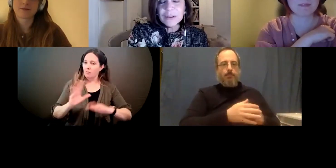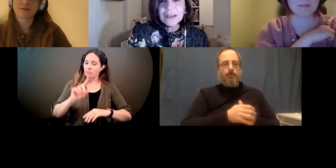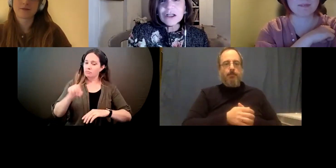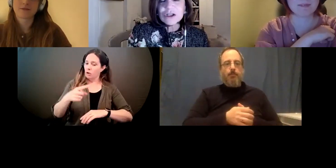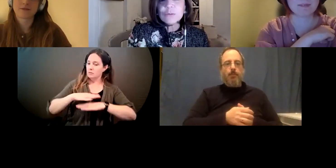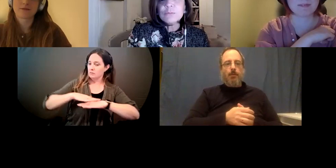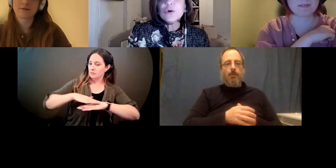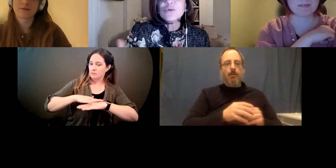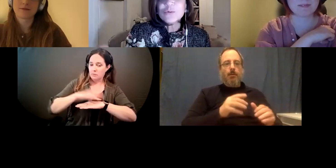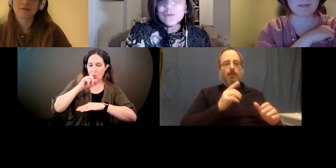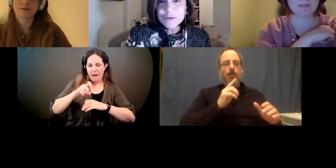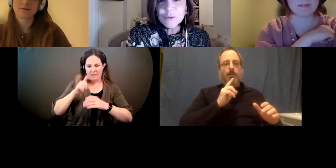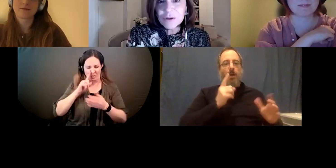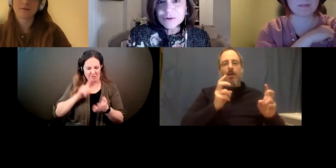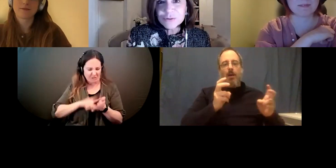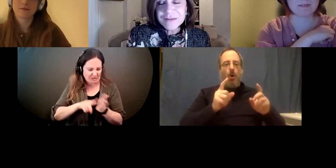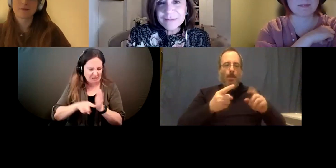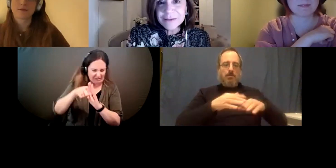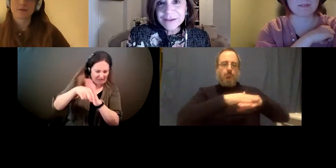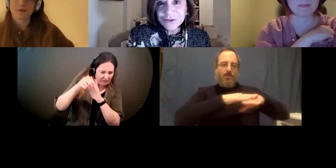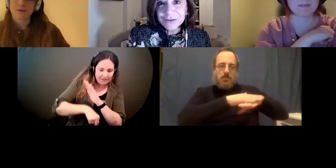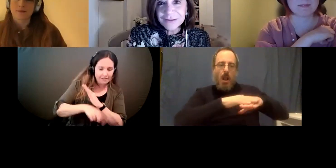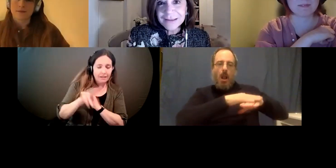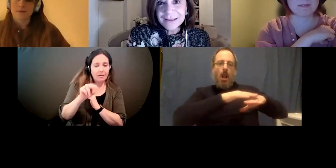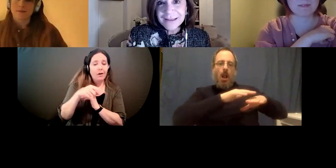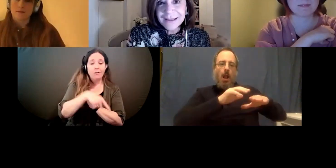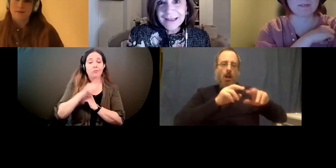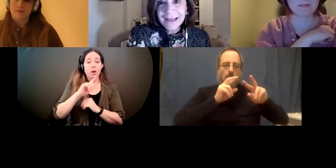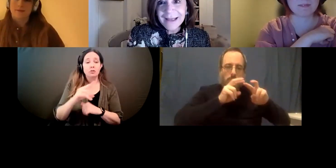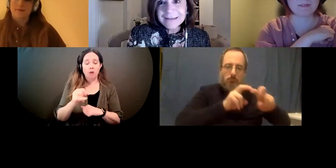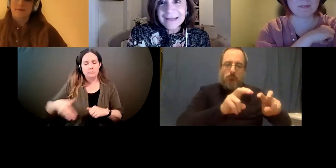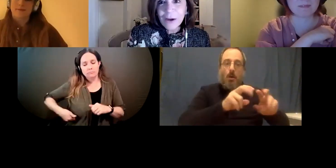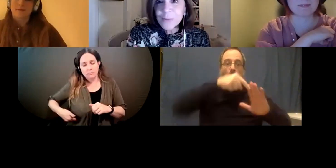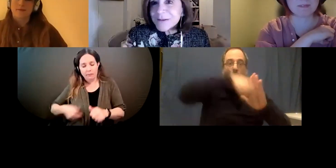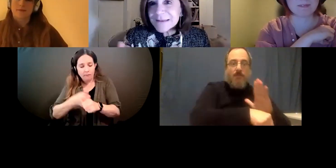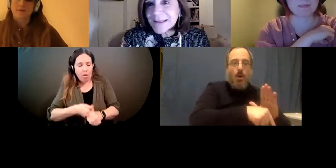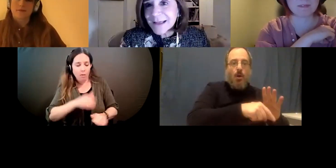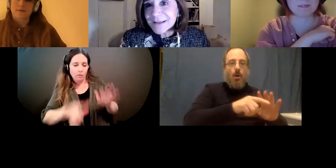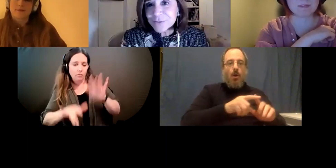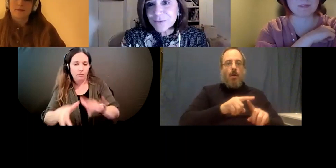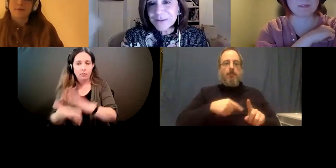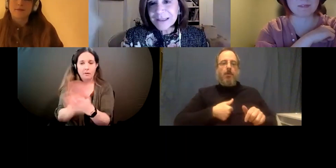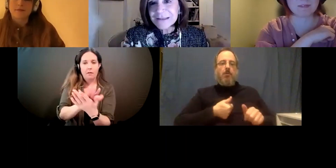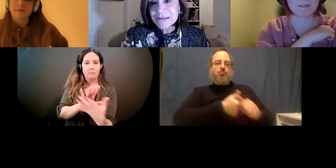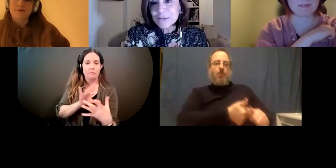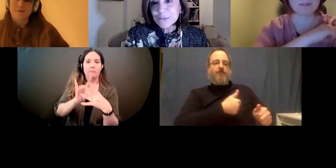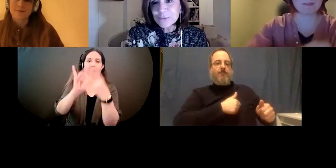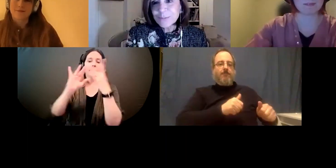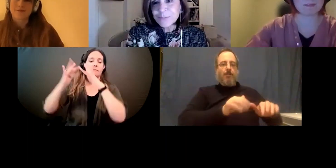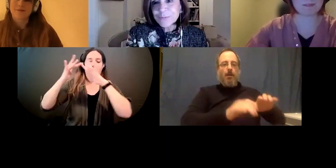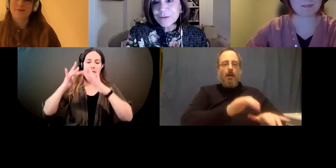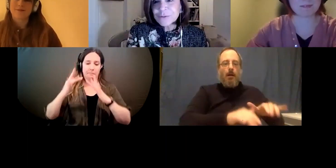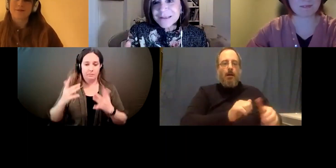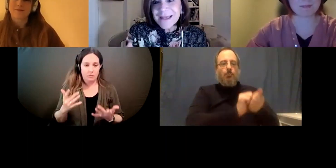to move into a culture of simulation. And I hope this is an answer that begins